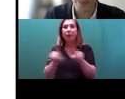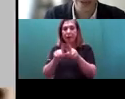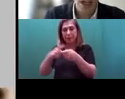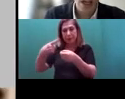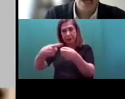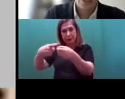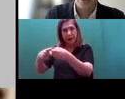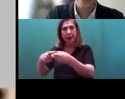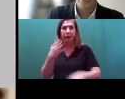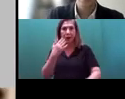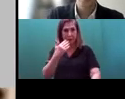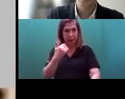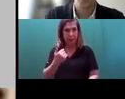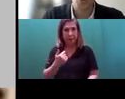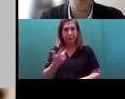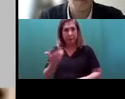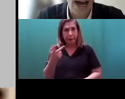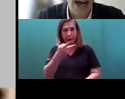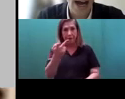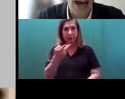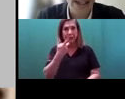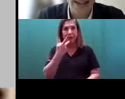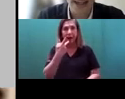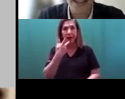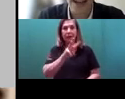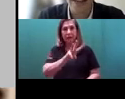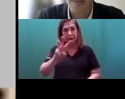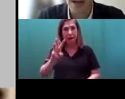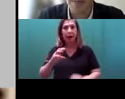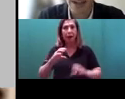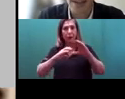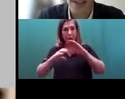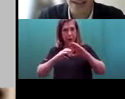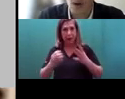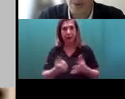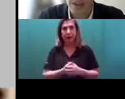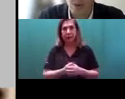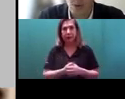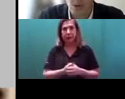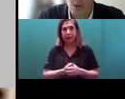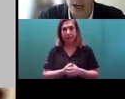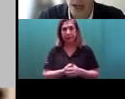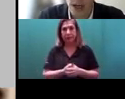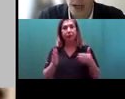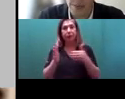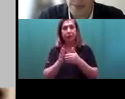wish. Let me conclude by saying that the Milan Pact is open to